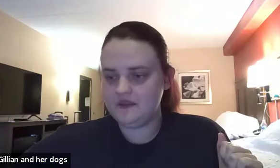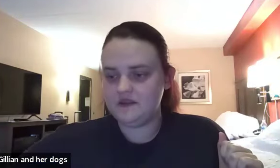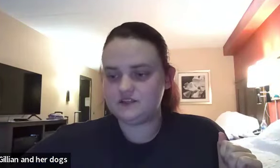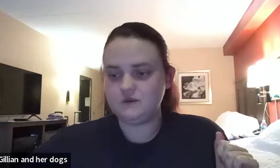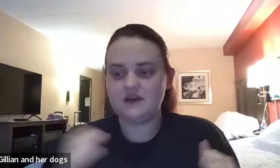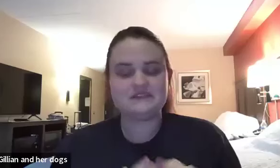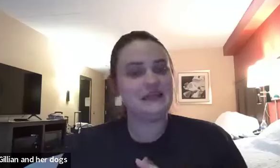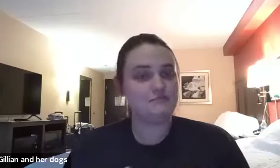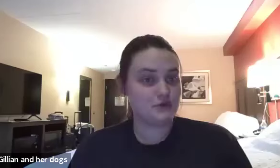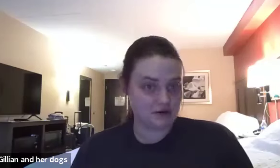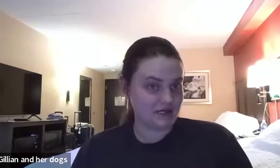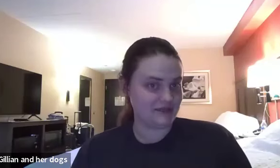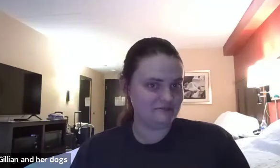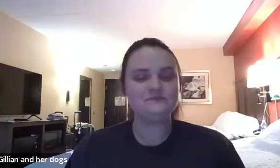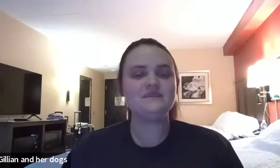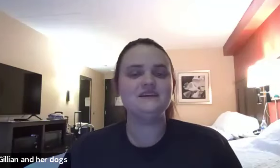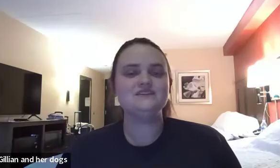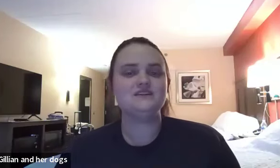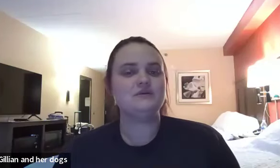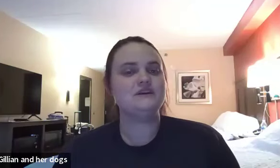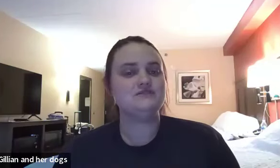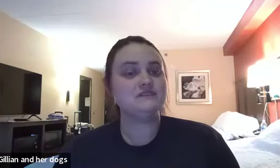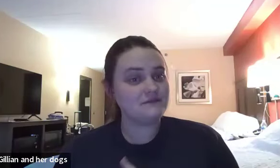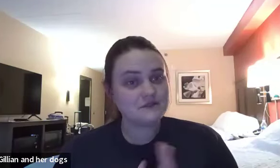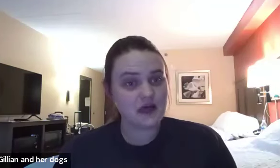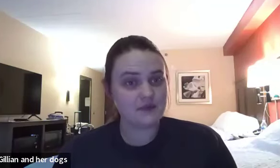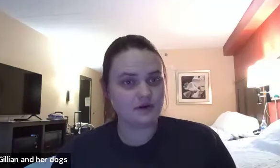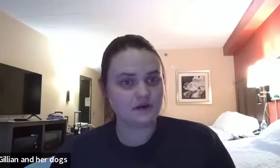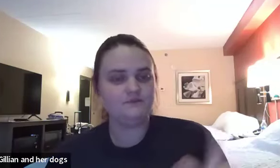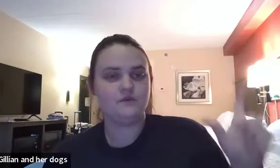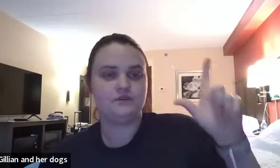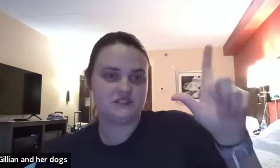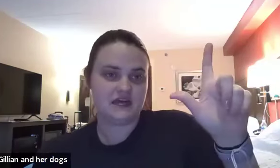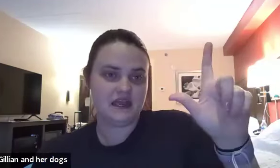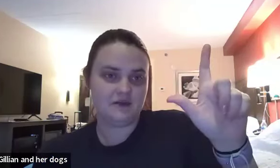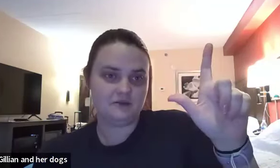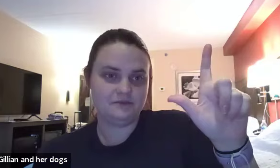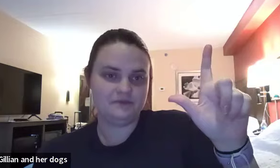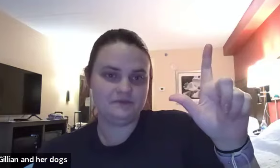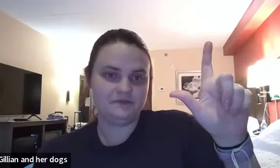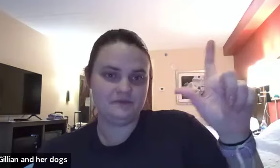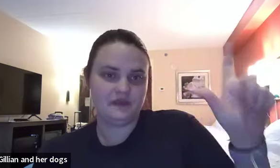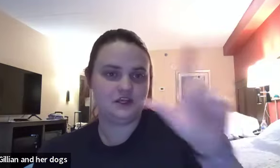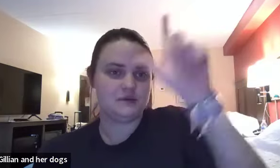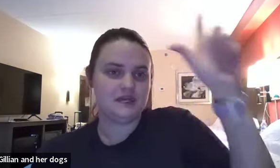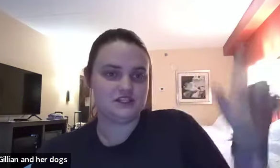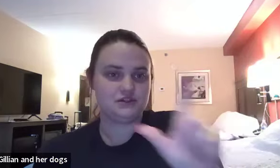The next we have is librarian. So we're going to do the sign for library, which is that L. And you're going to make a